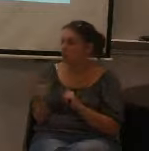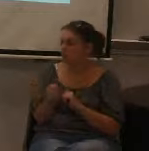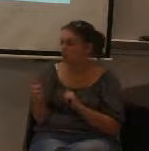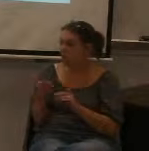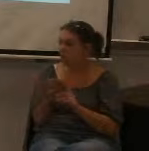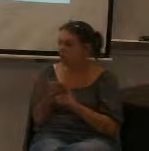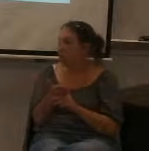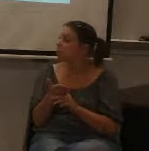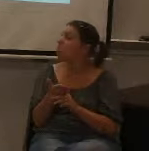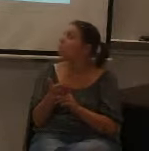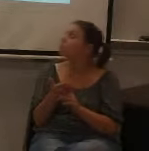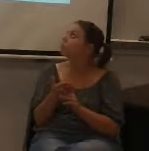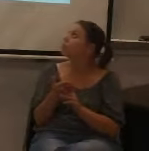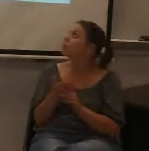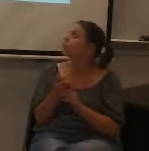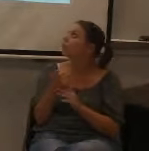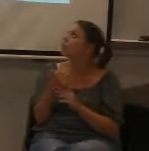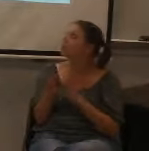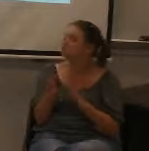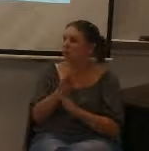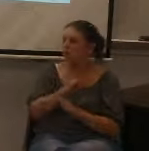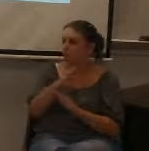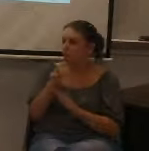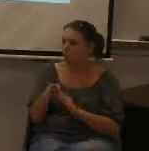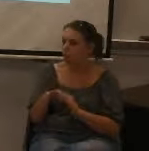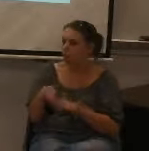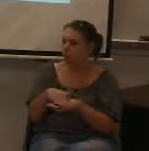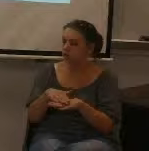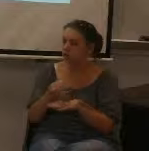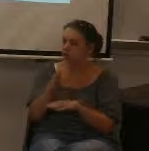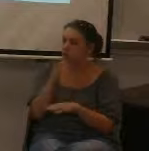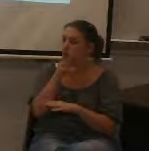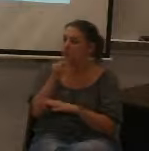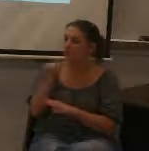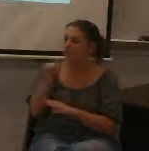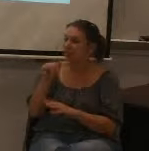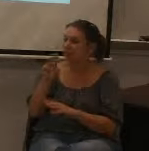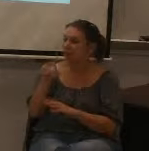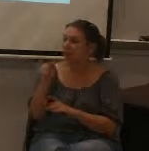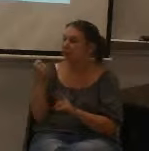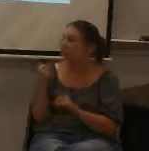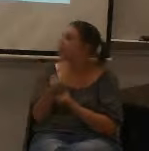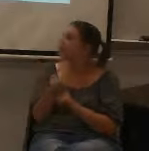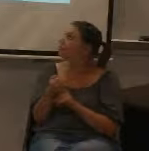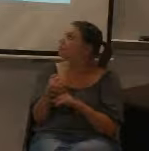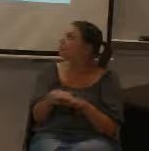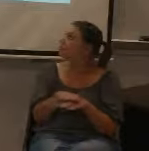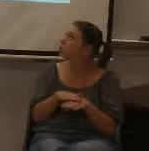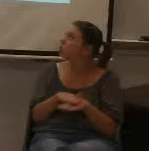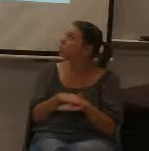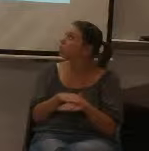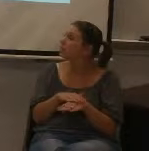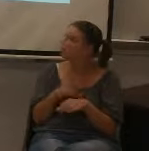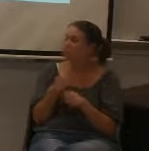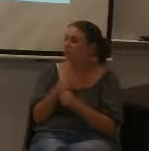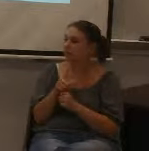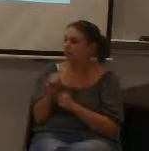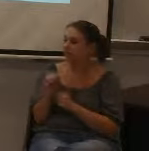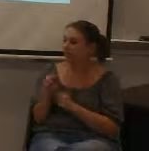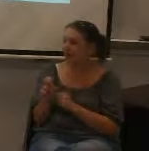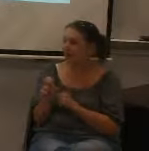And then these might come out, and the surface of the water table hits the surface, and it makes a